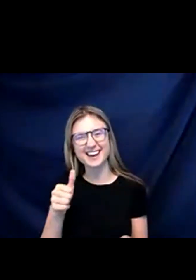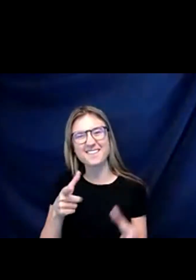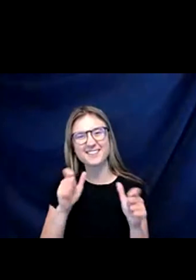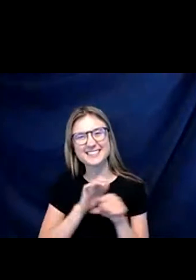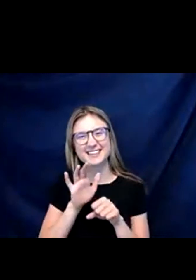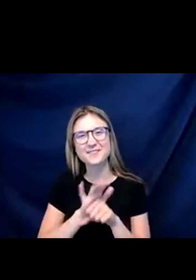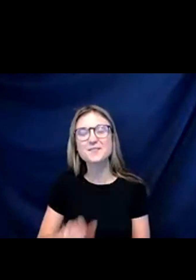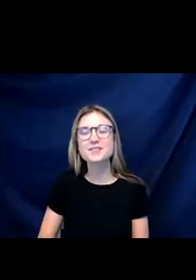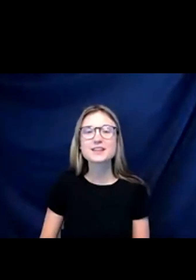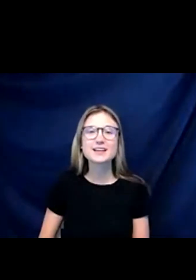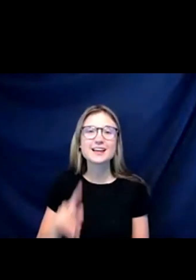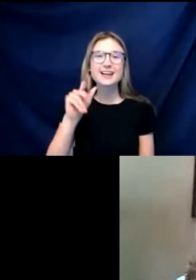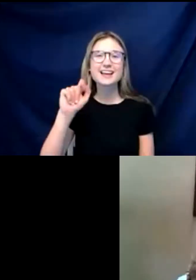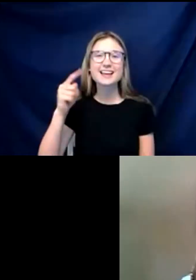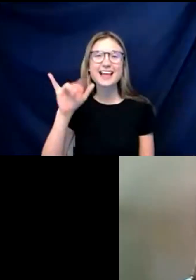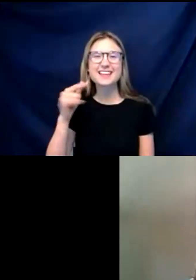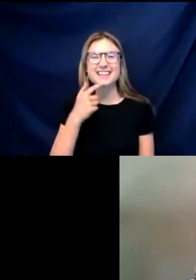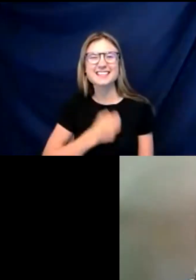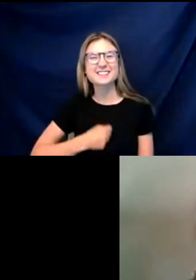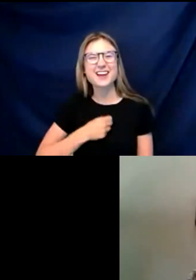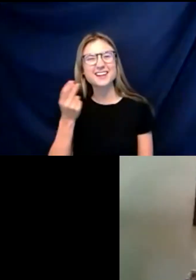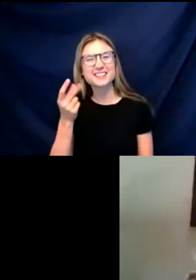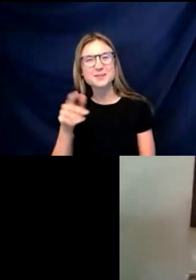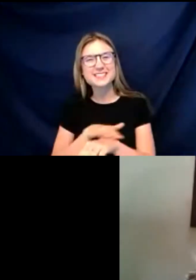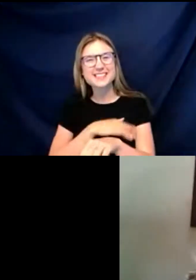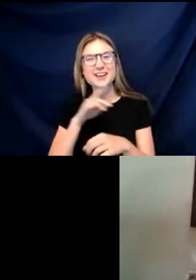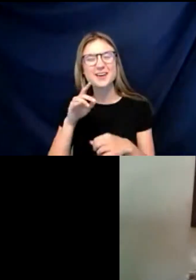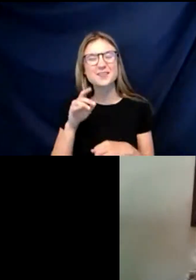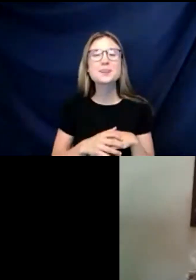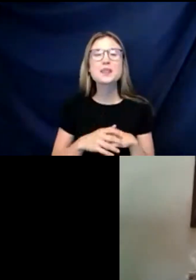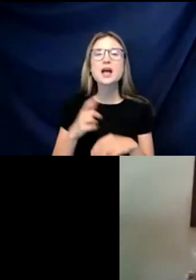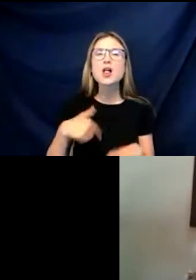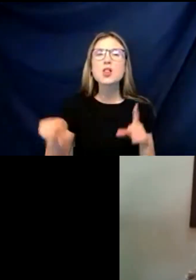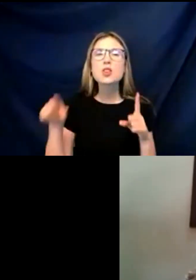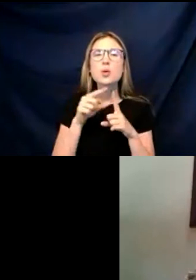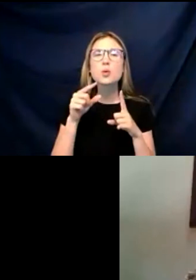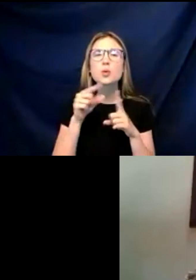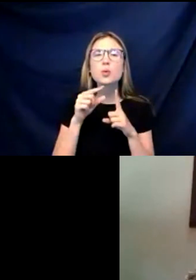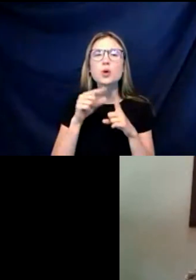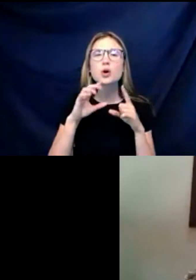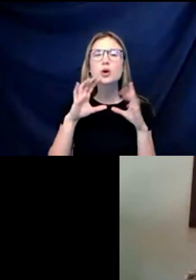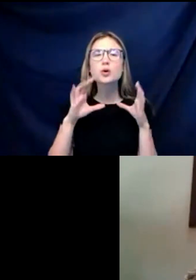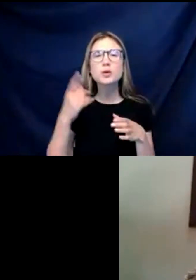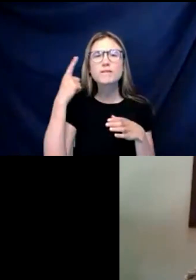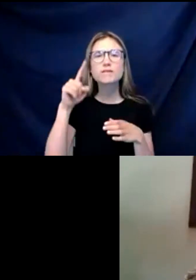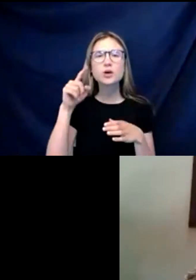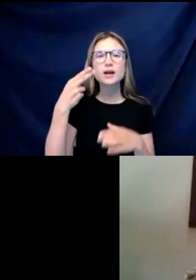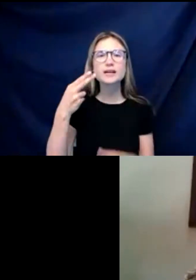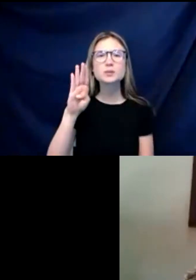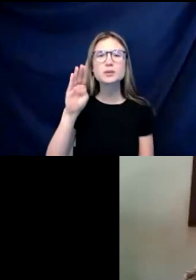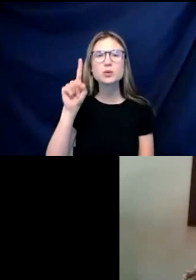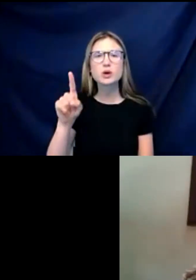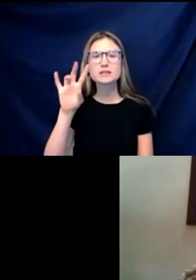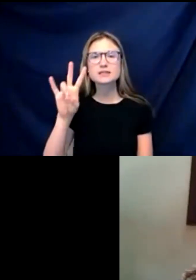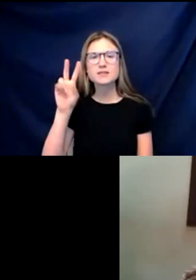I'm sorry, Bernard. I was a little bit slow on that. The work group you were talking about for HB 172, is that just going to